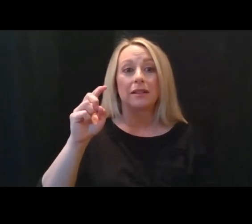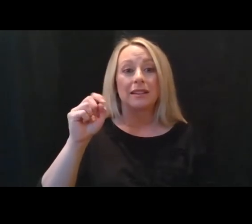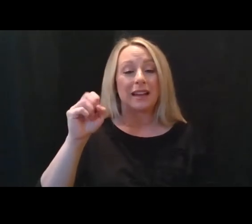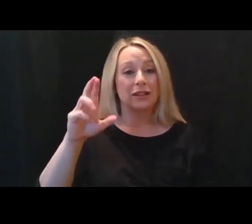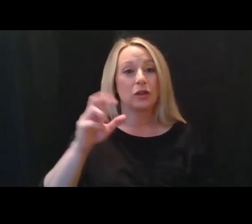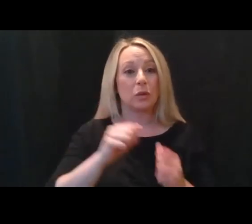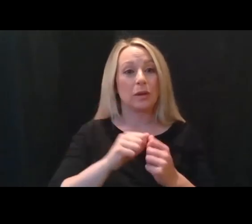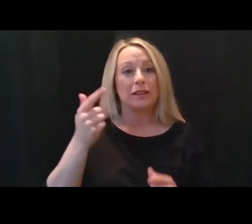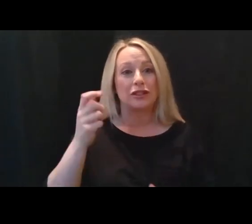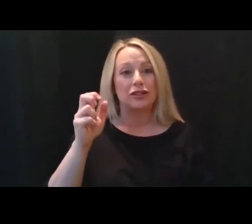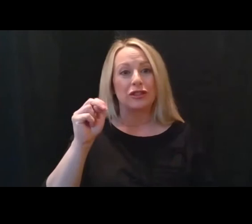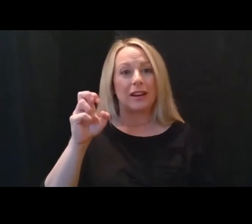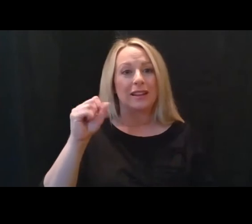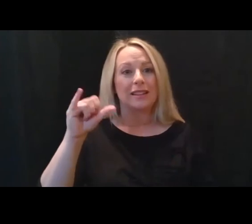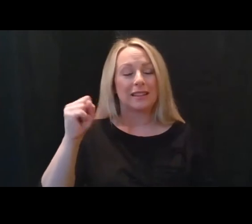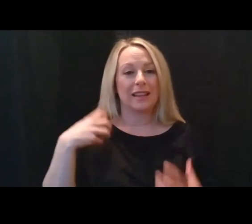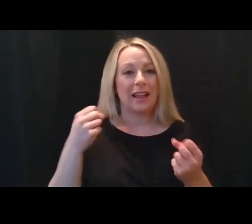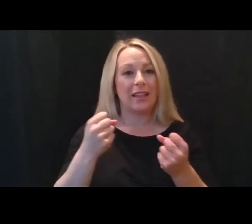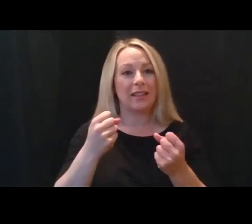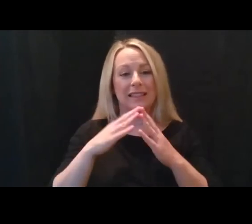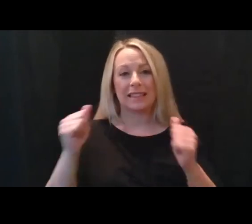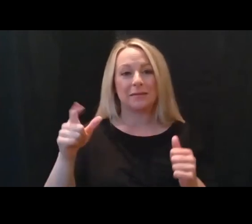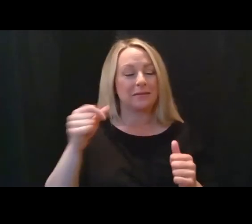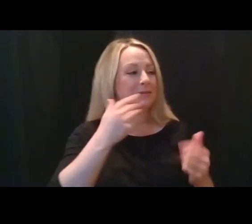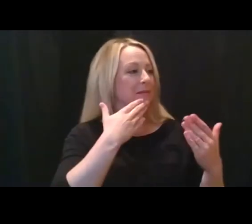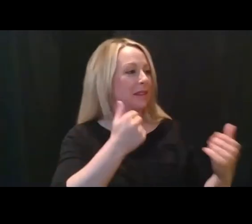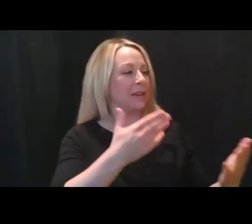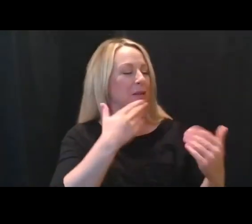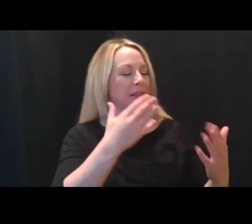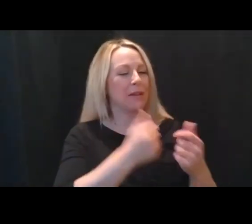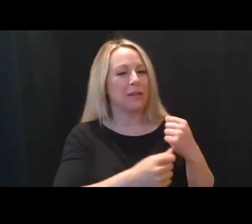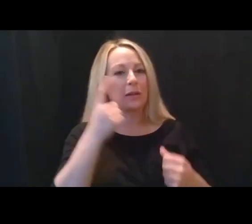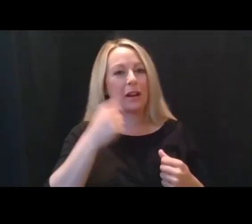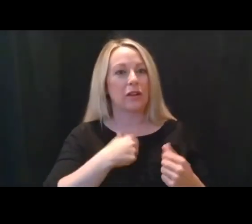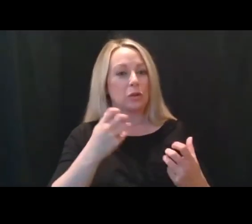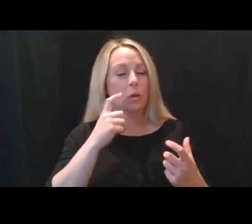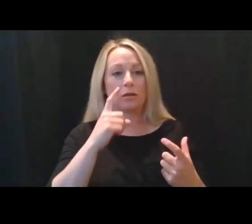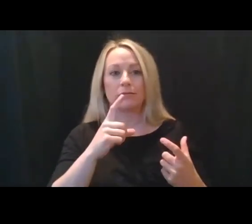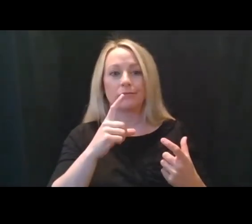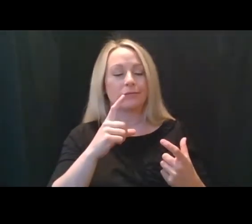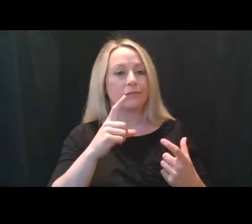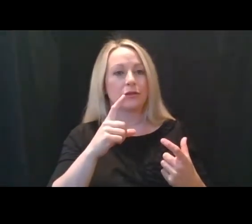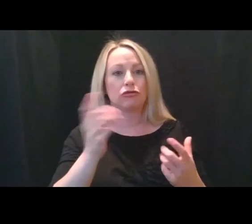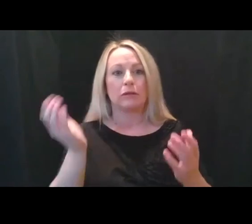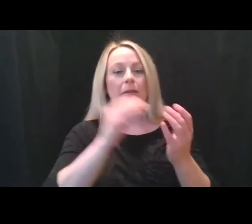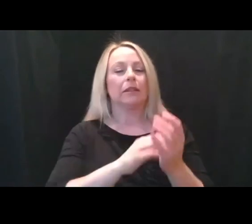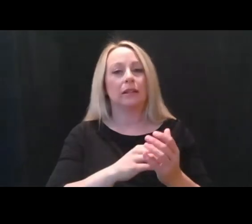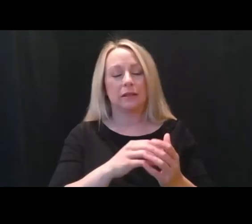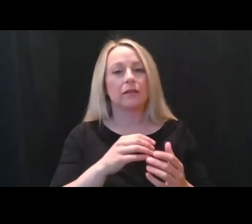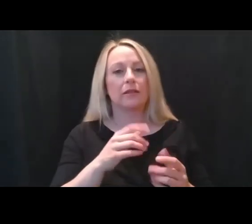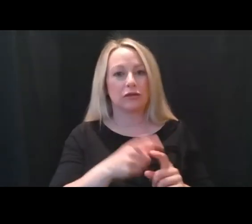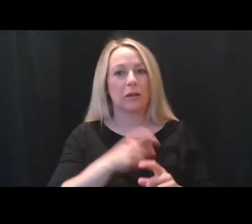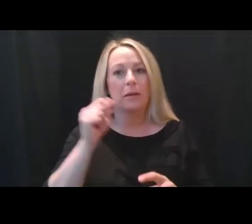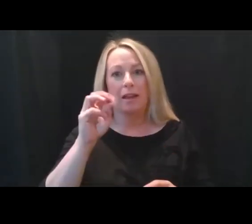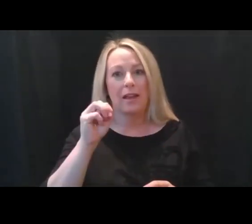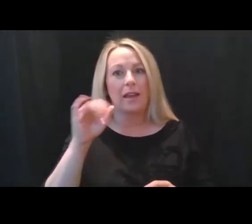Beau. All right, thank you, and thanks everybody. I would just want to echo the same comments Amy shared. We've been saying